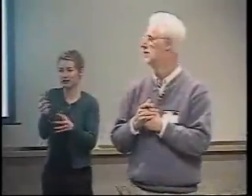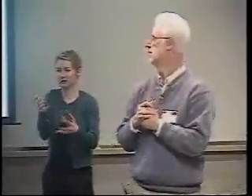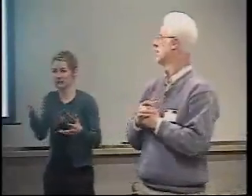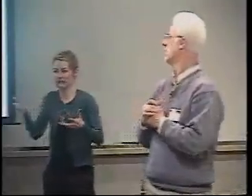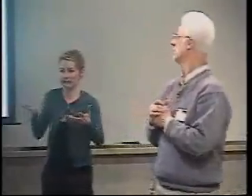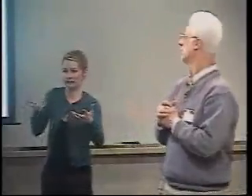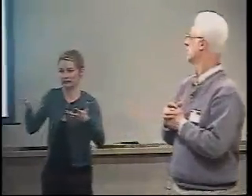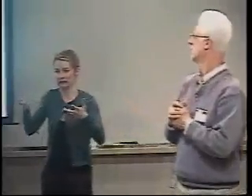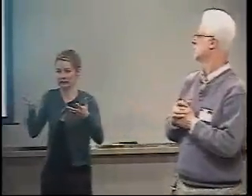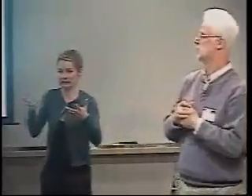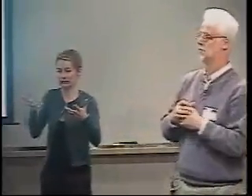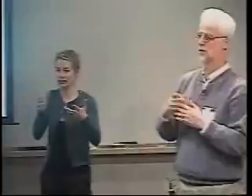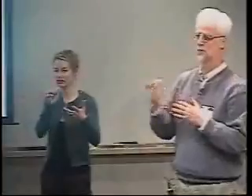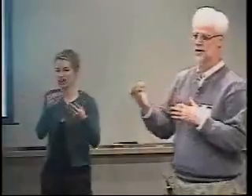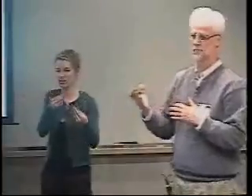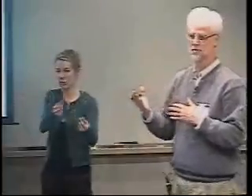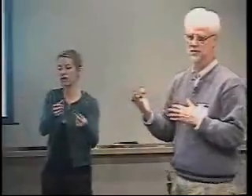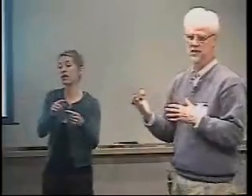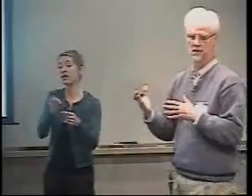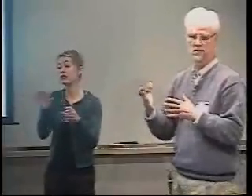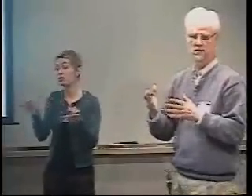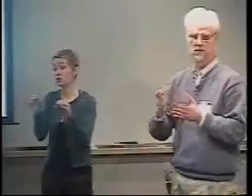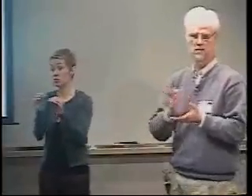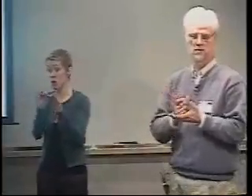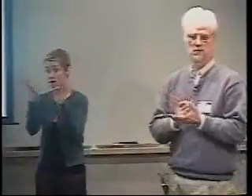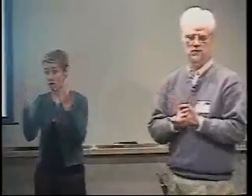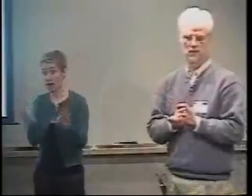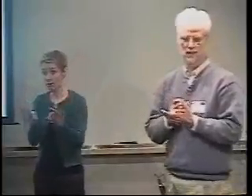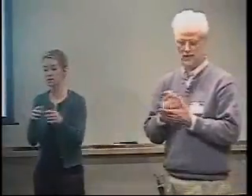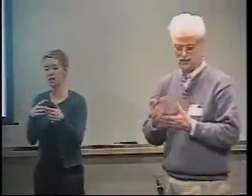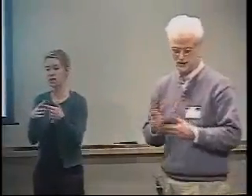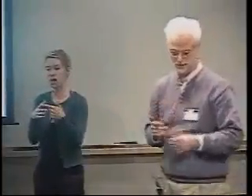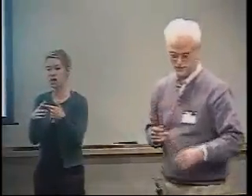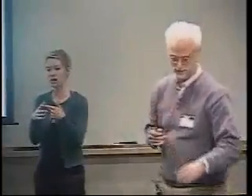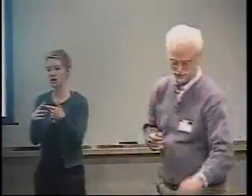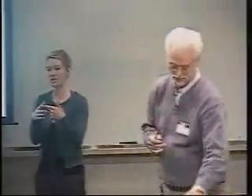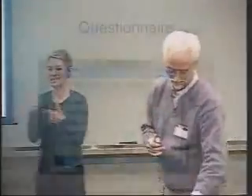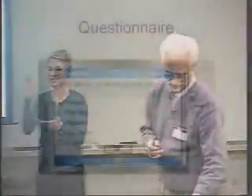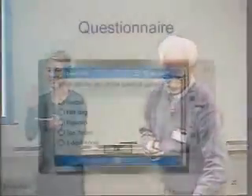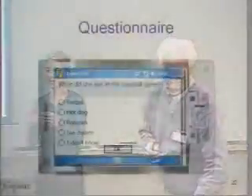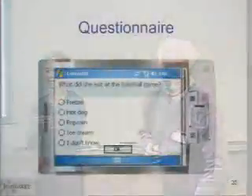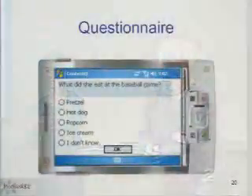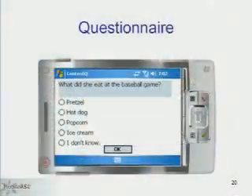jerkiness. If you do more frames, then the frames are less clear.